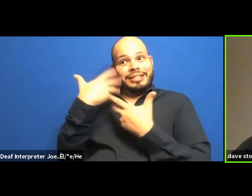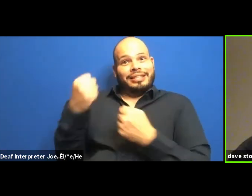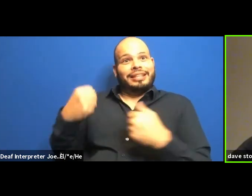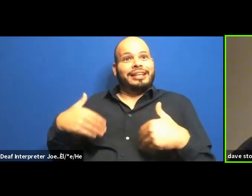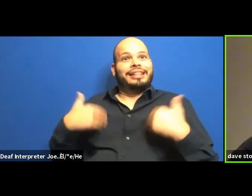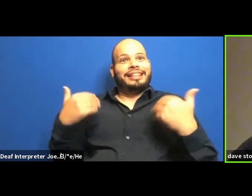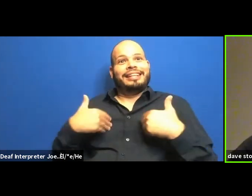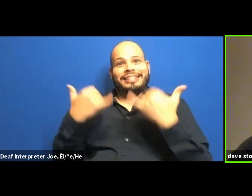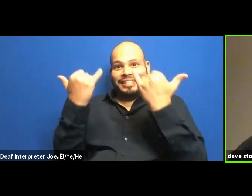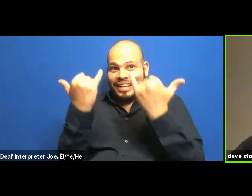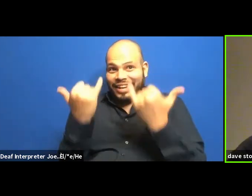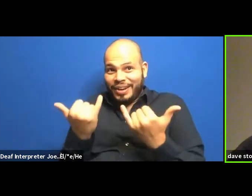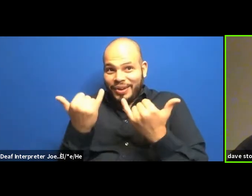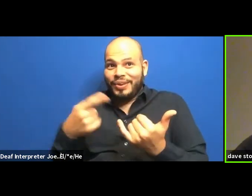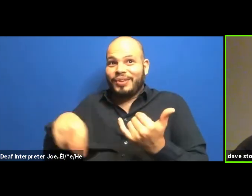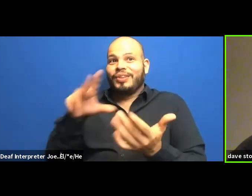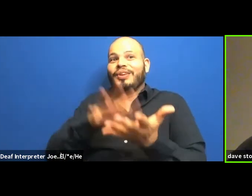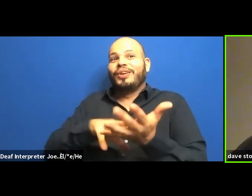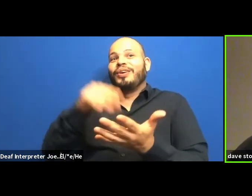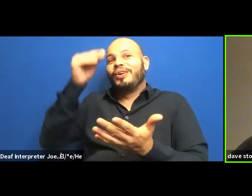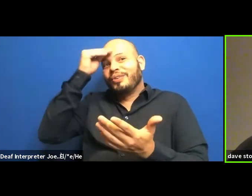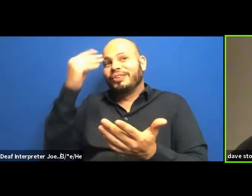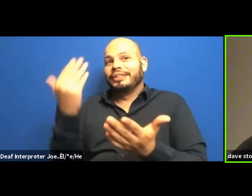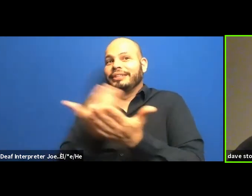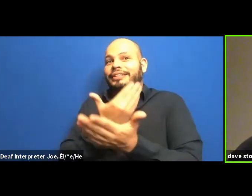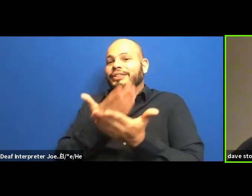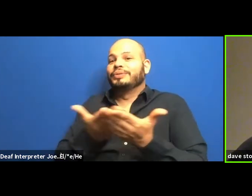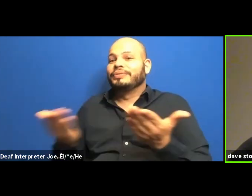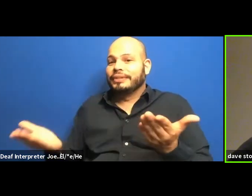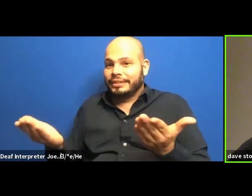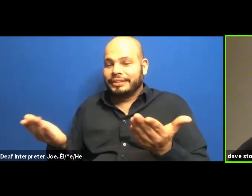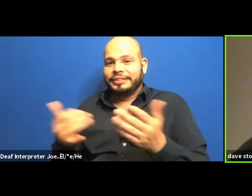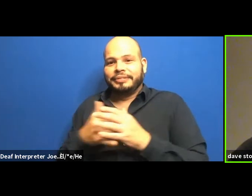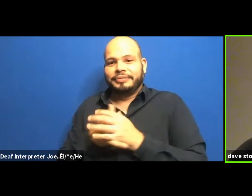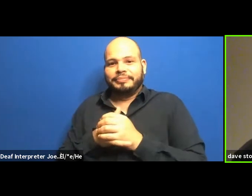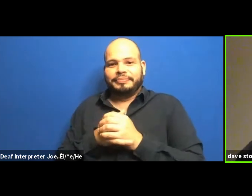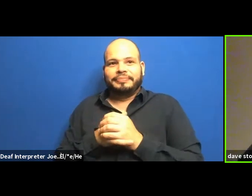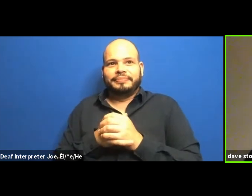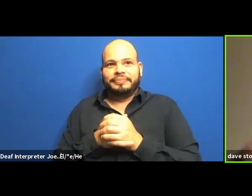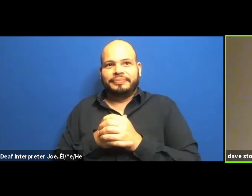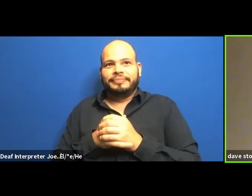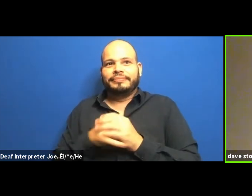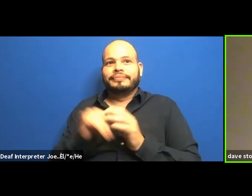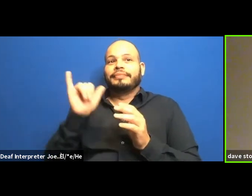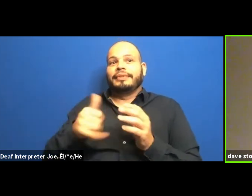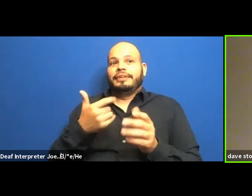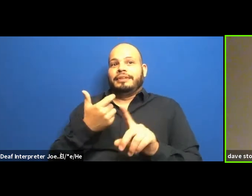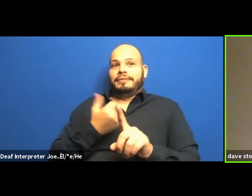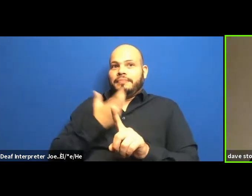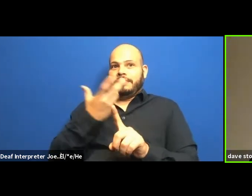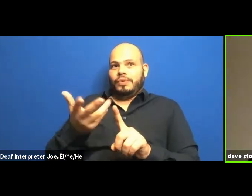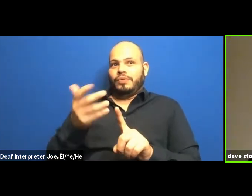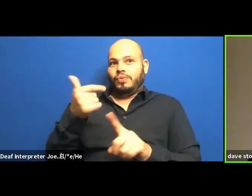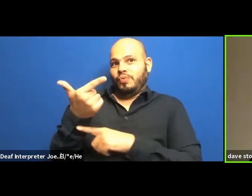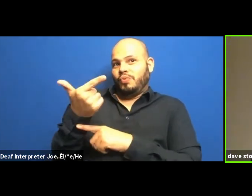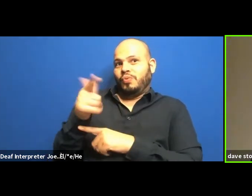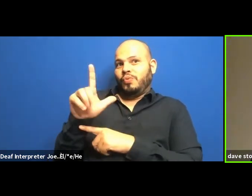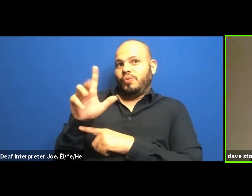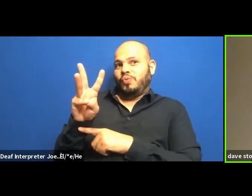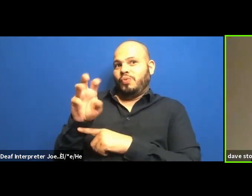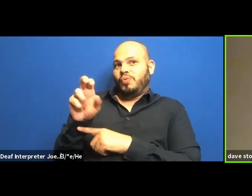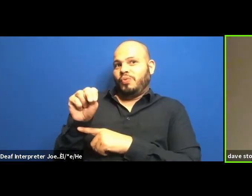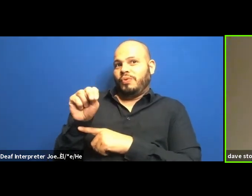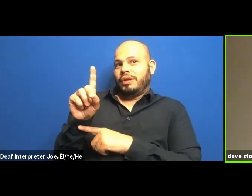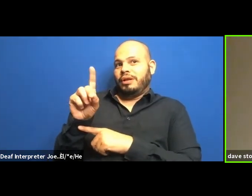reminded her that she was always in the kindergarten of her understanding. So I thank you all because I